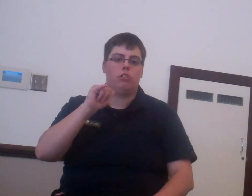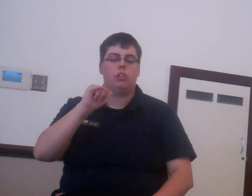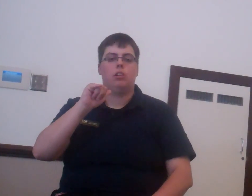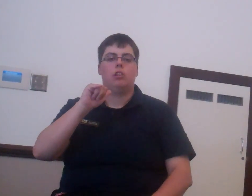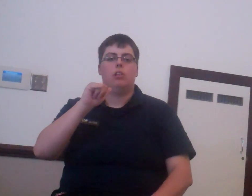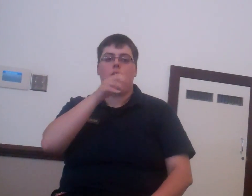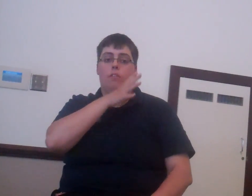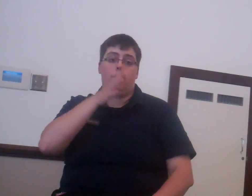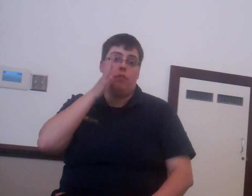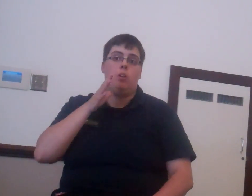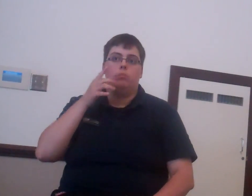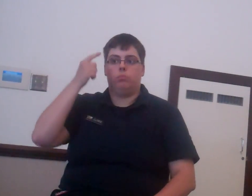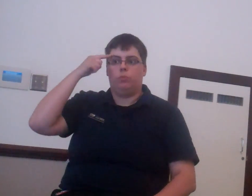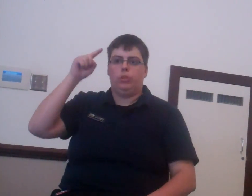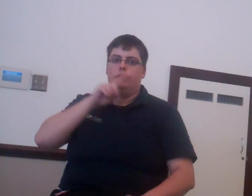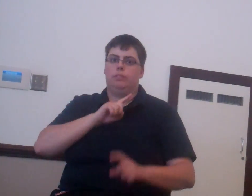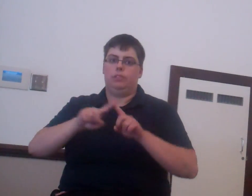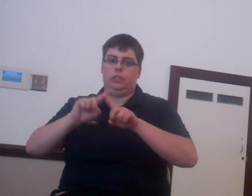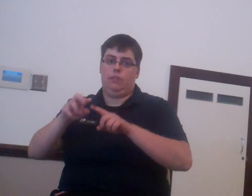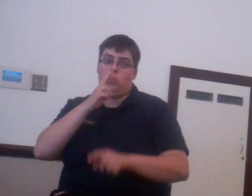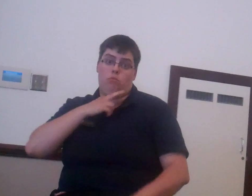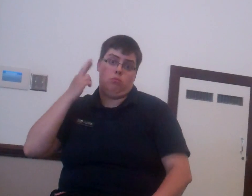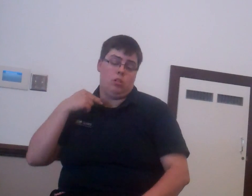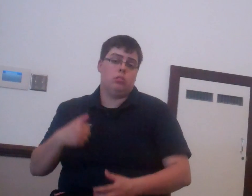Oh, wow. Okay. So you know all the flavor secrets?